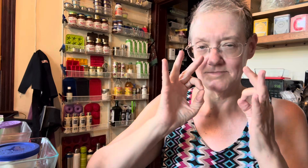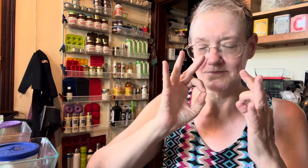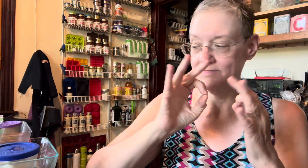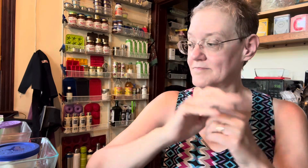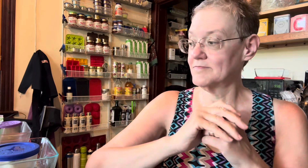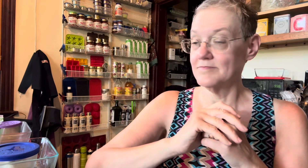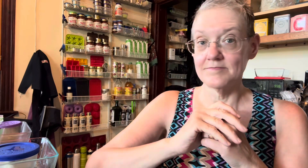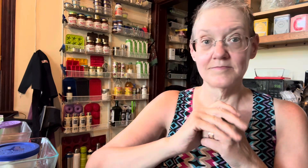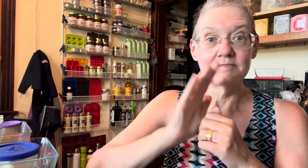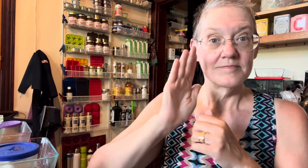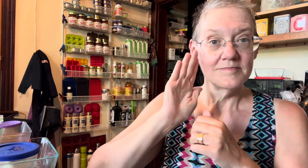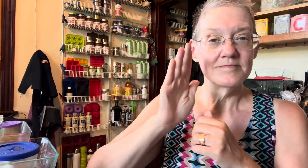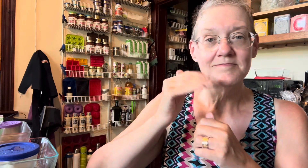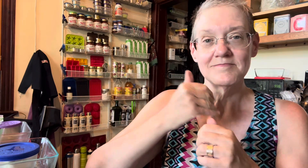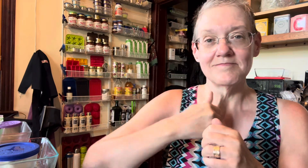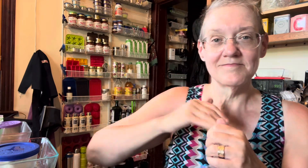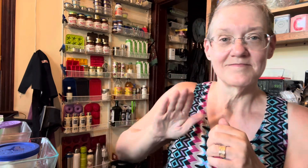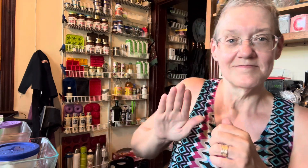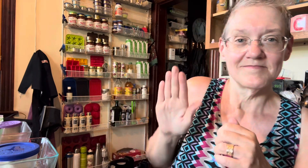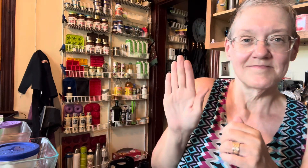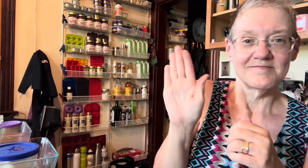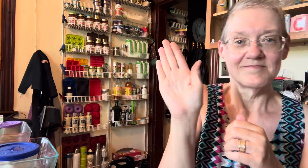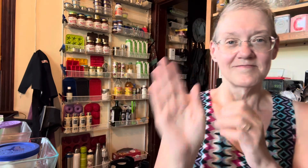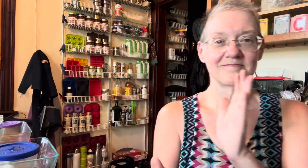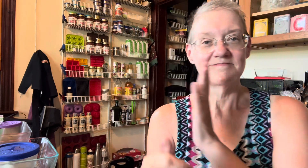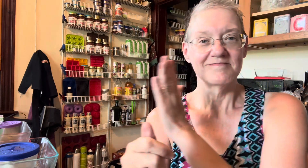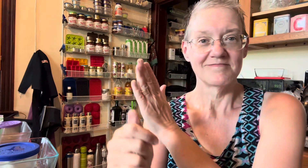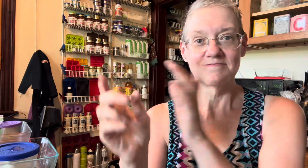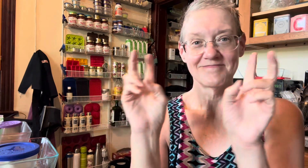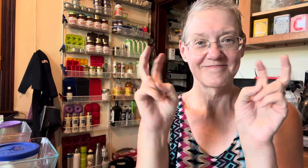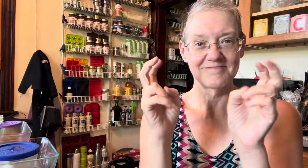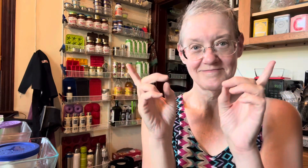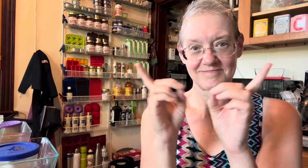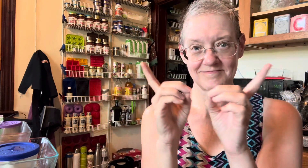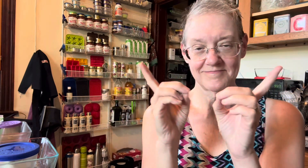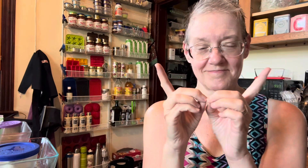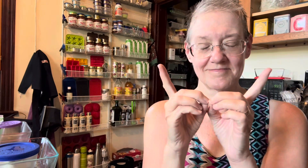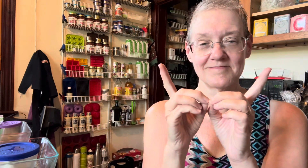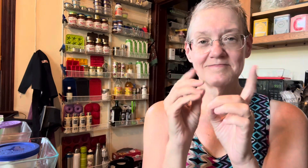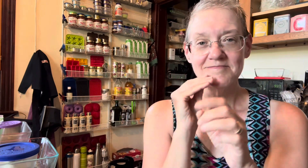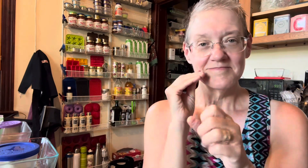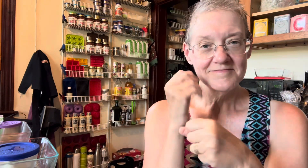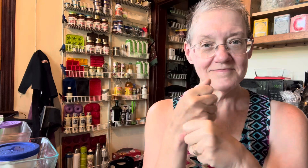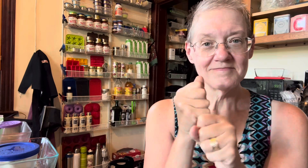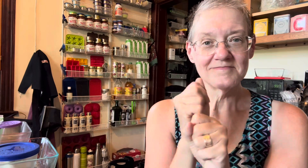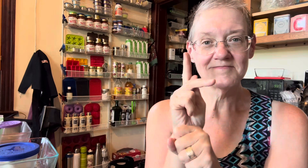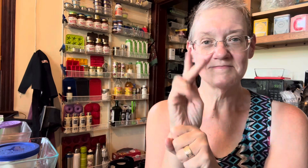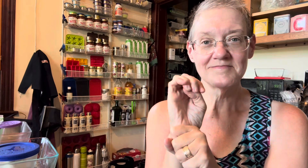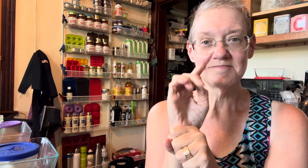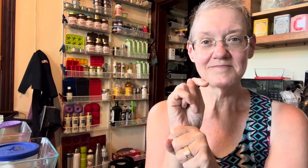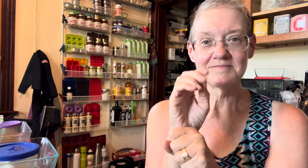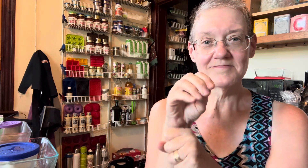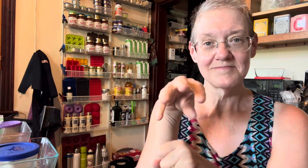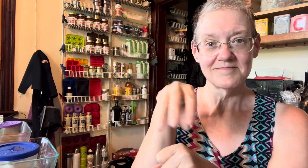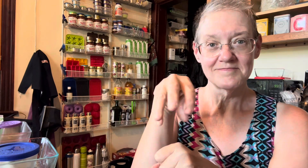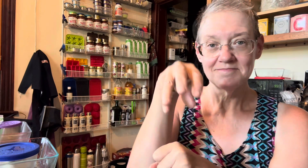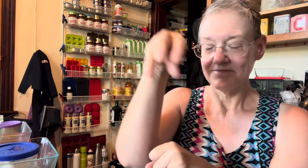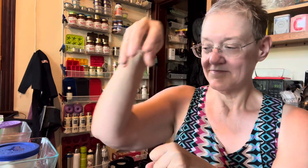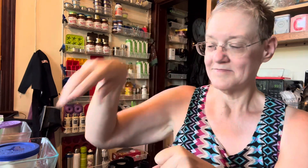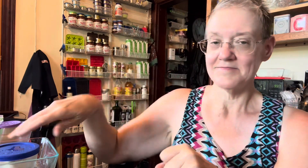sugar has been perfect. He's going to have his favorite dessert, homemade keto whipped